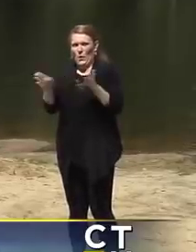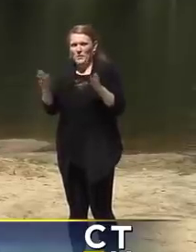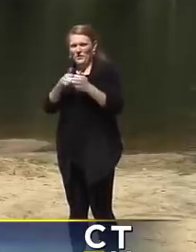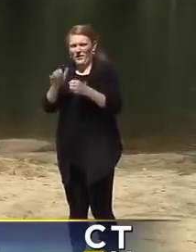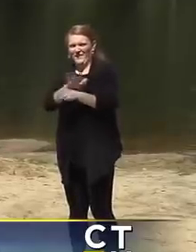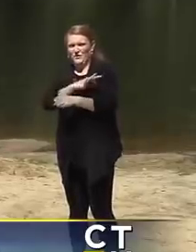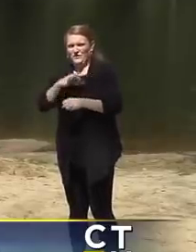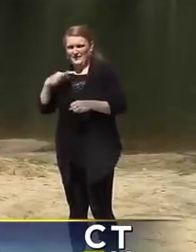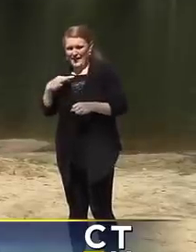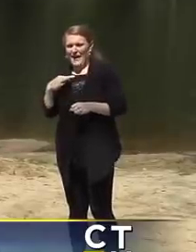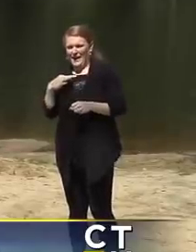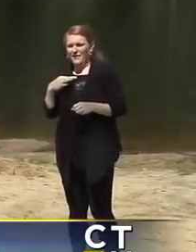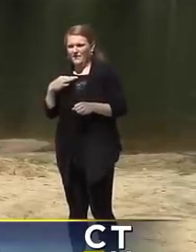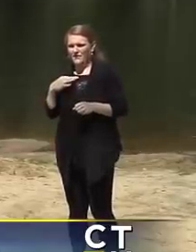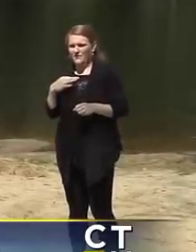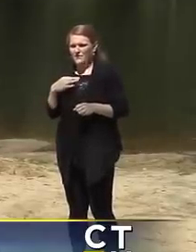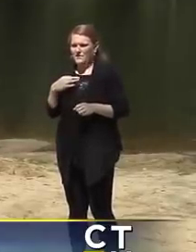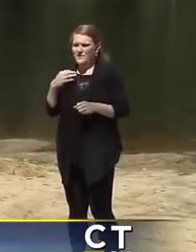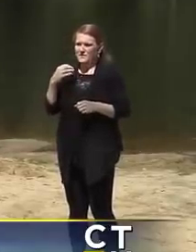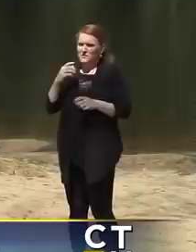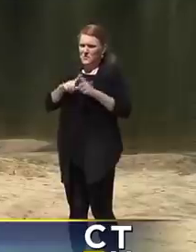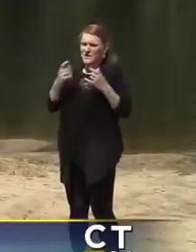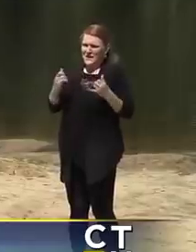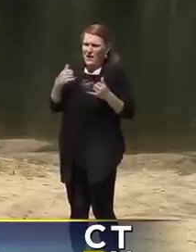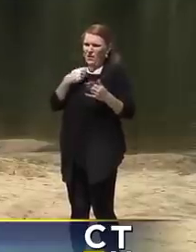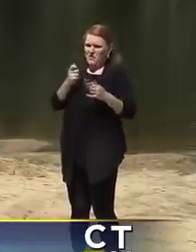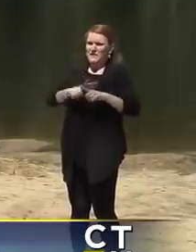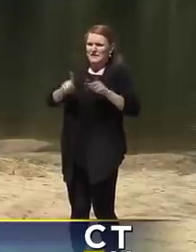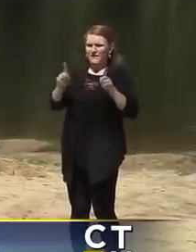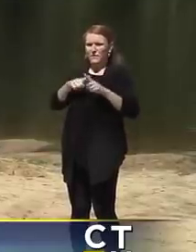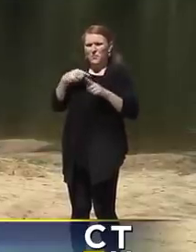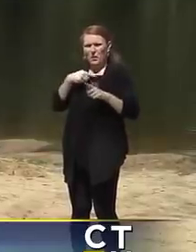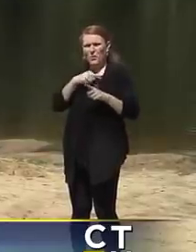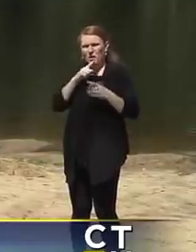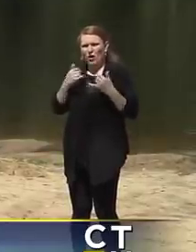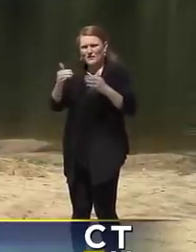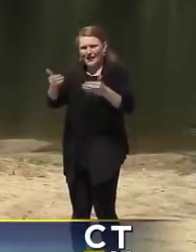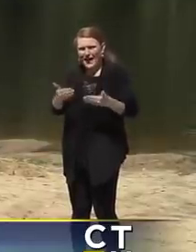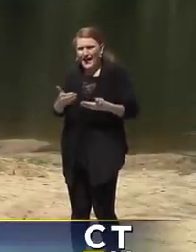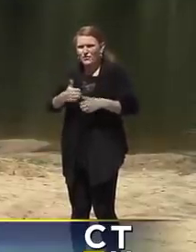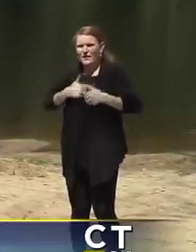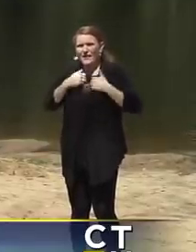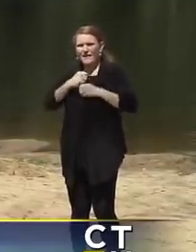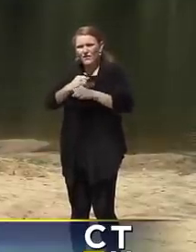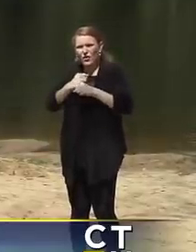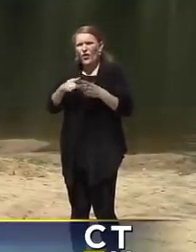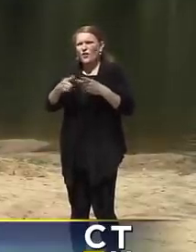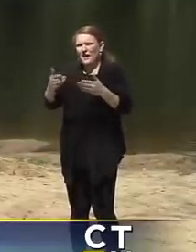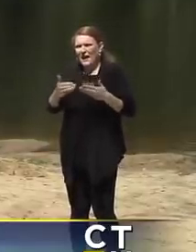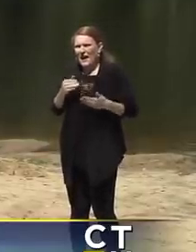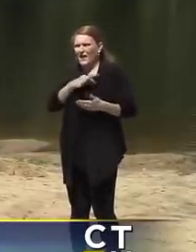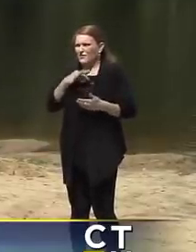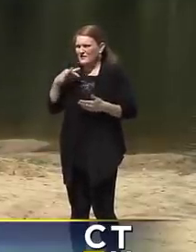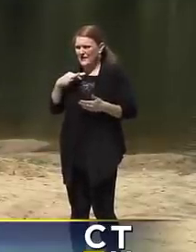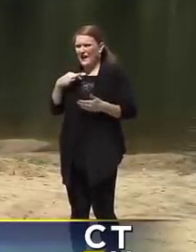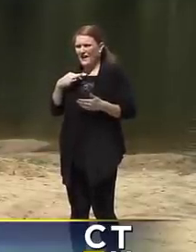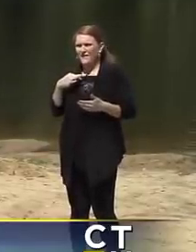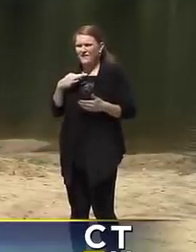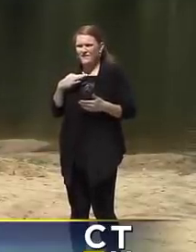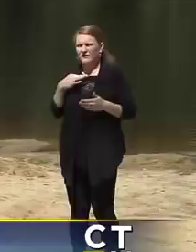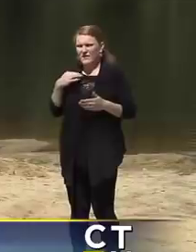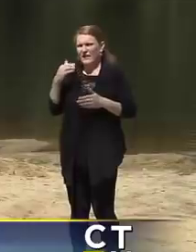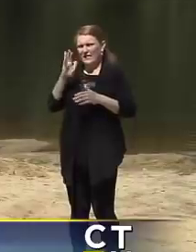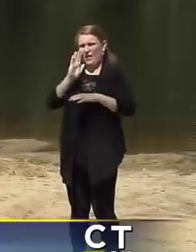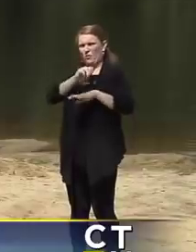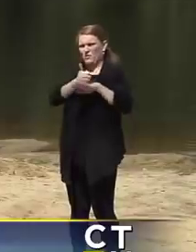those changes, so we are hiring seasonal staff. We are hiring lifeguards. We will, be placing them